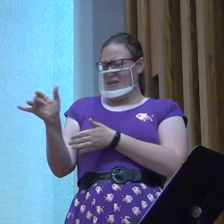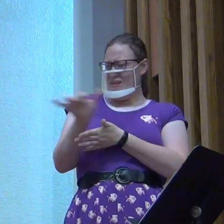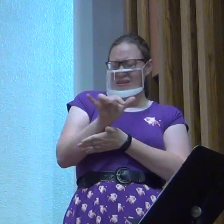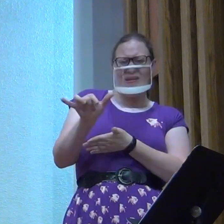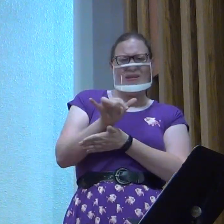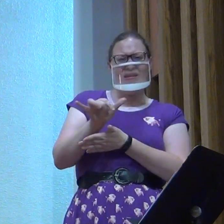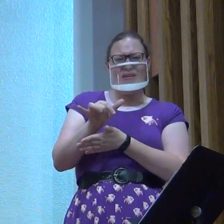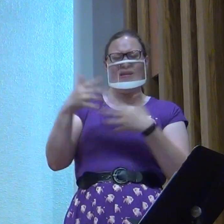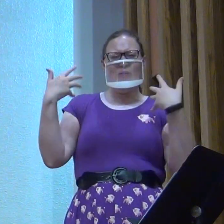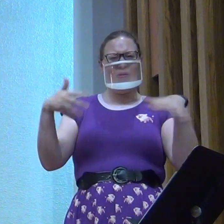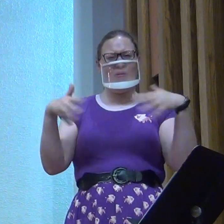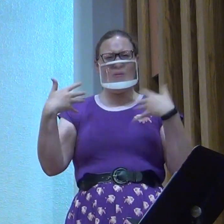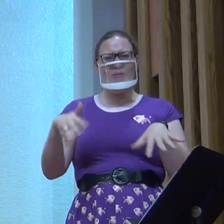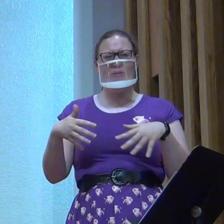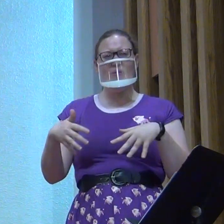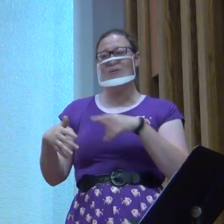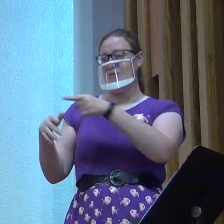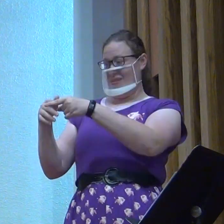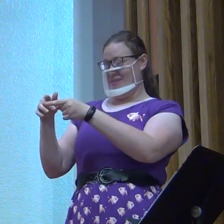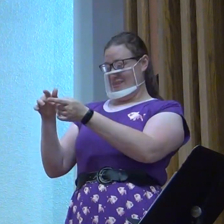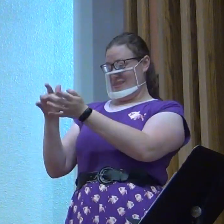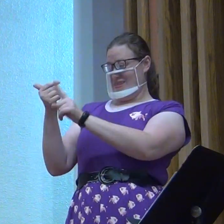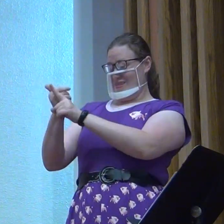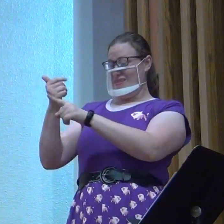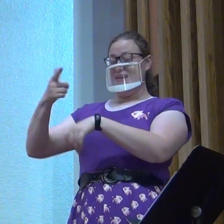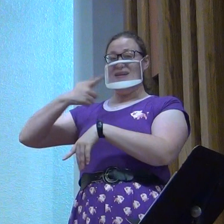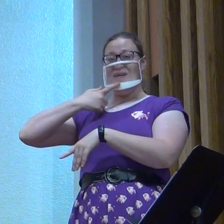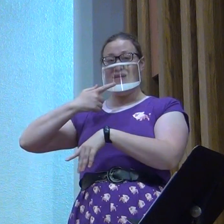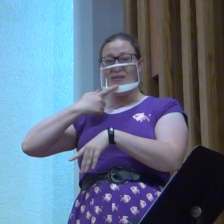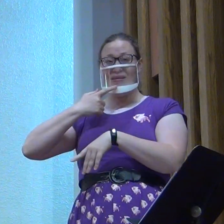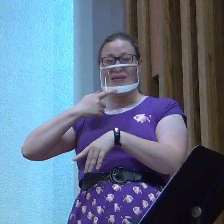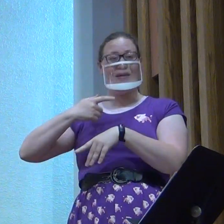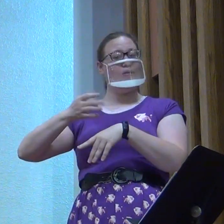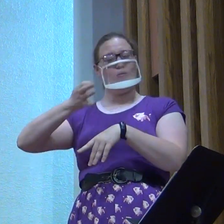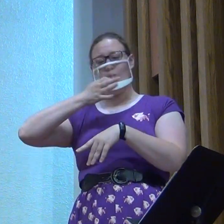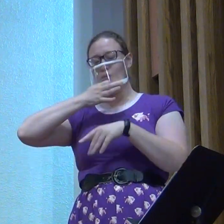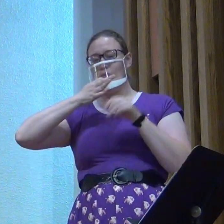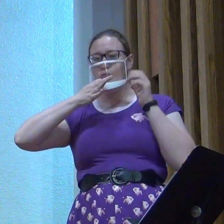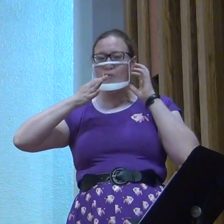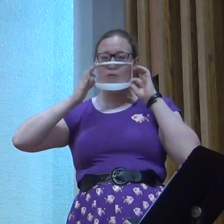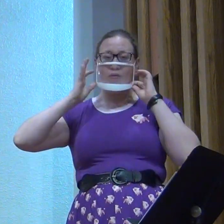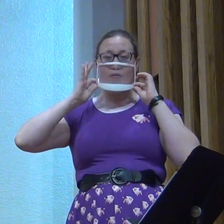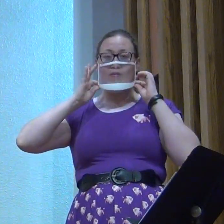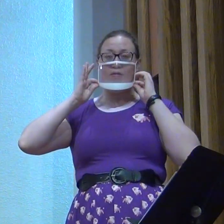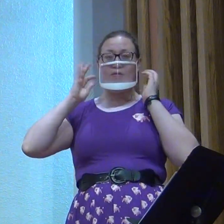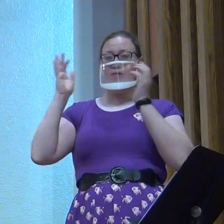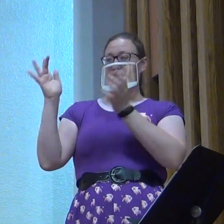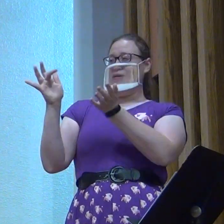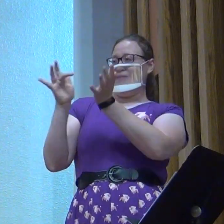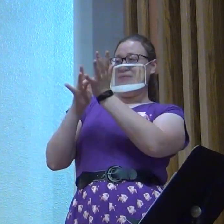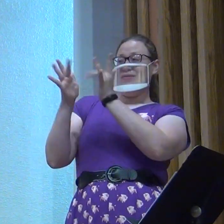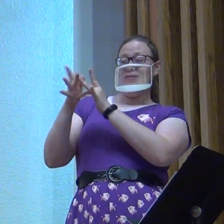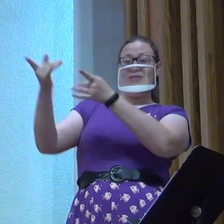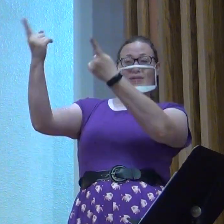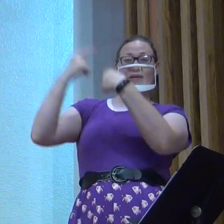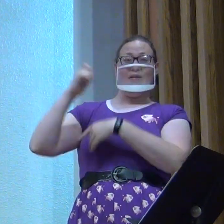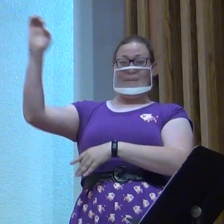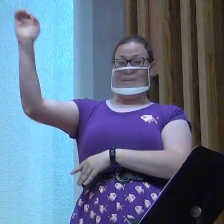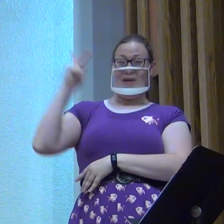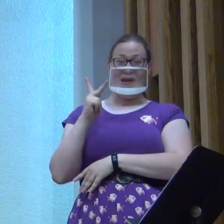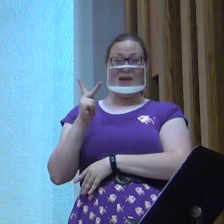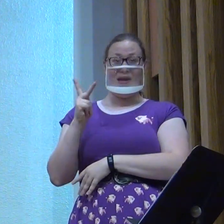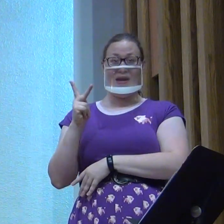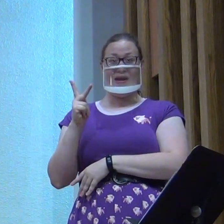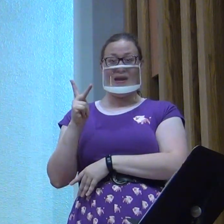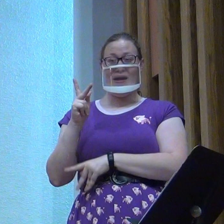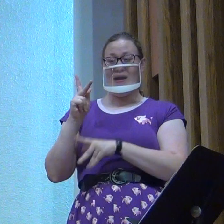17. He says, there's a time coming when the Son of Man is going to be revealed, and before that time,